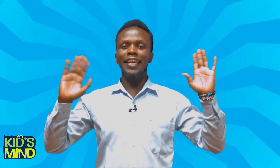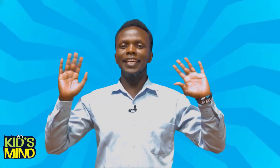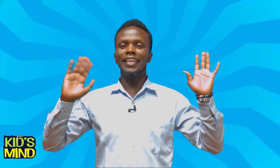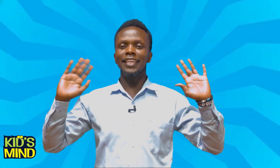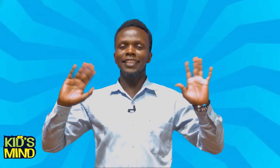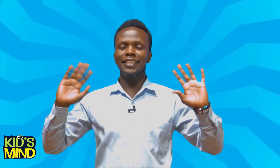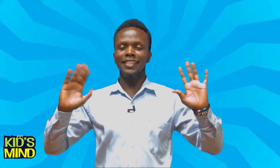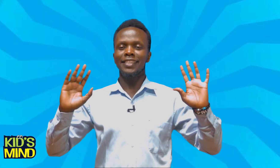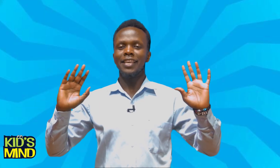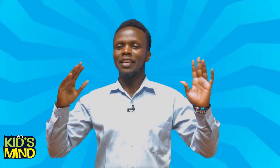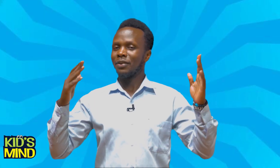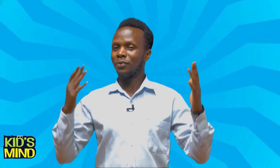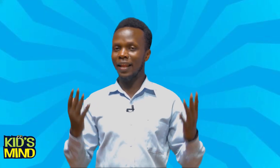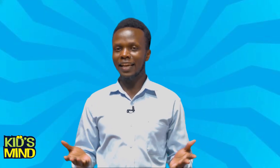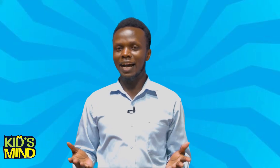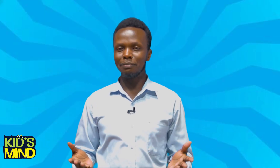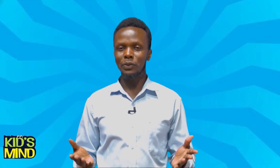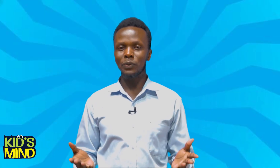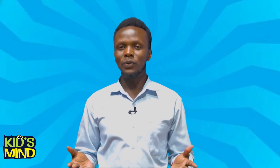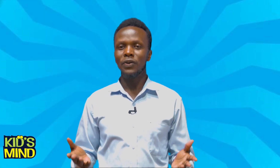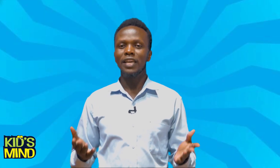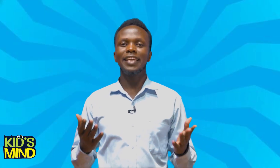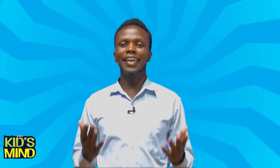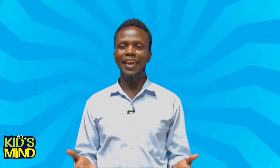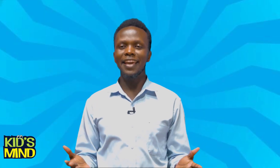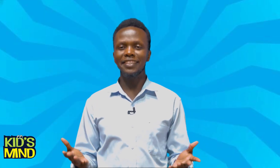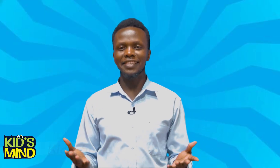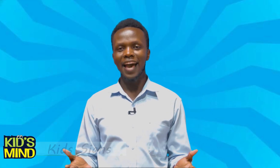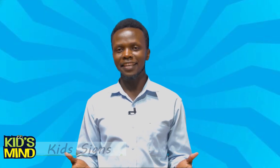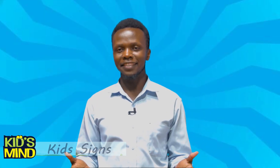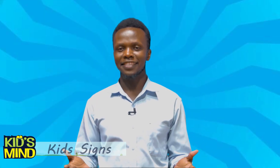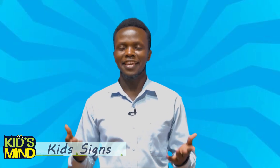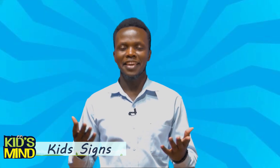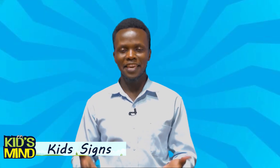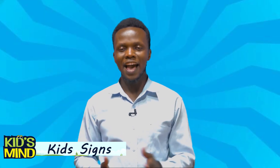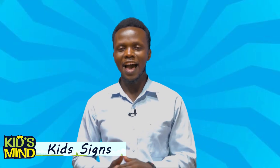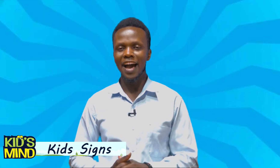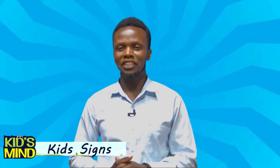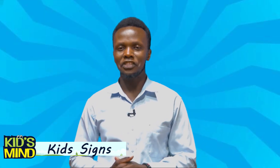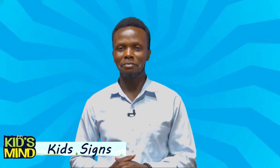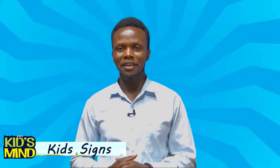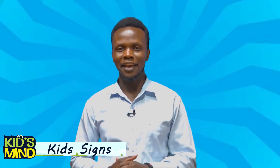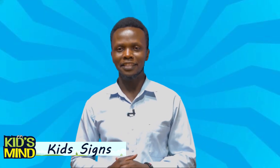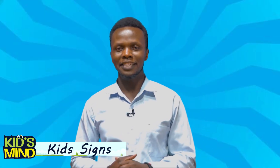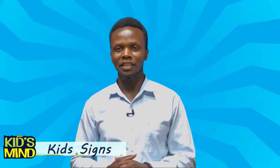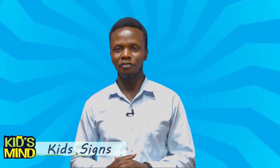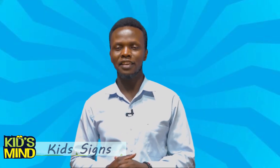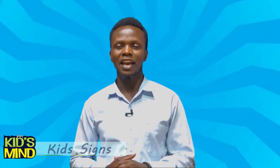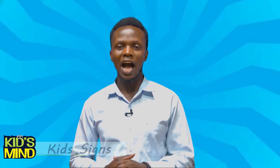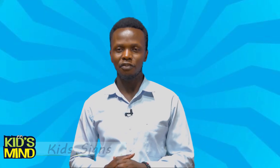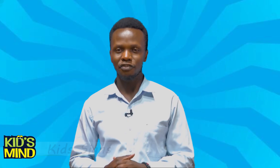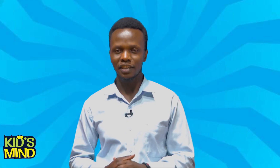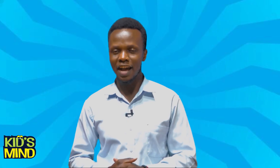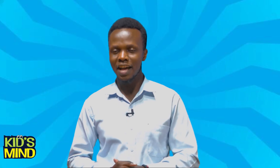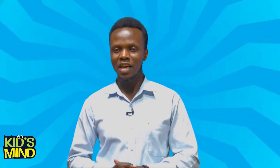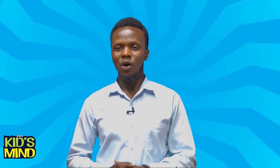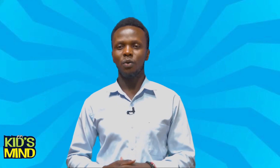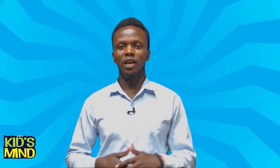Hello kids, welcome to Kids Science here at GBS TV Africa, where